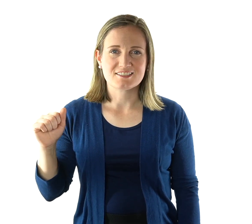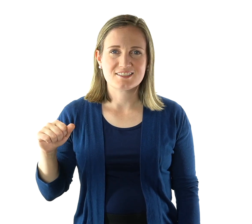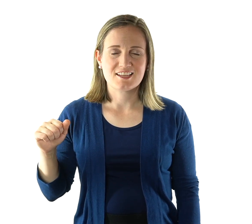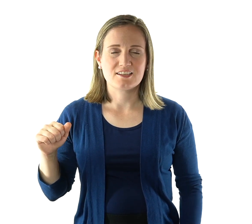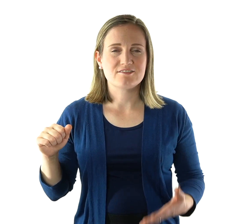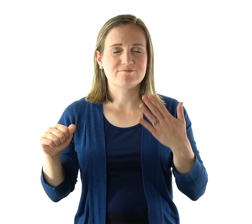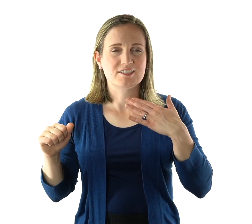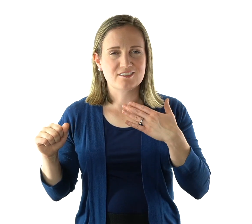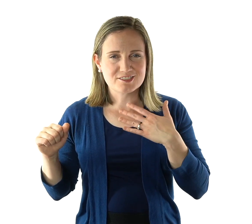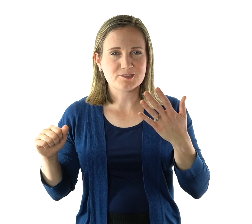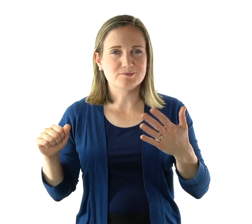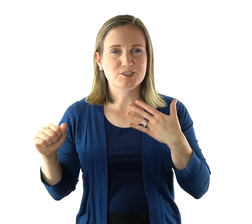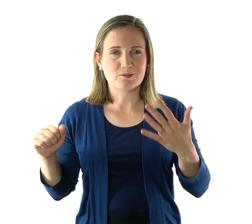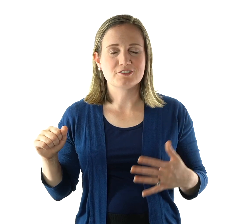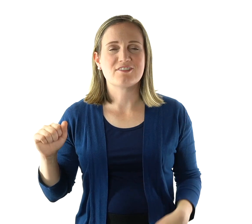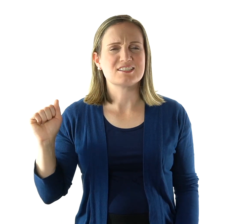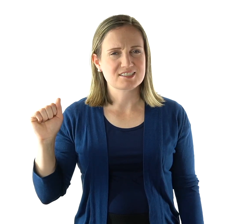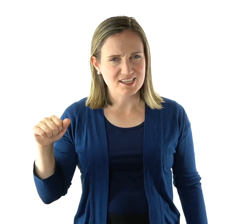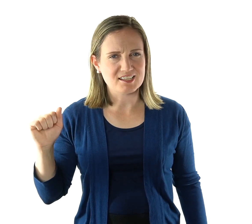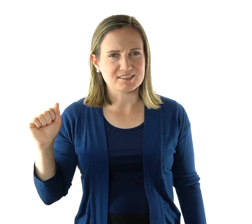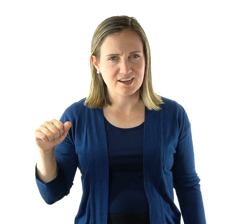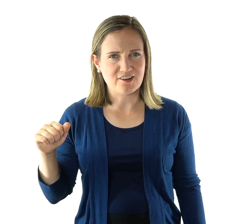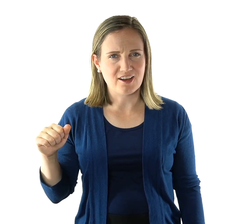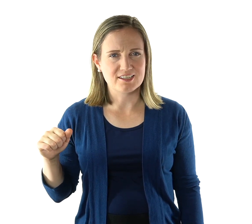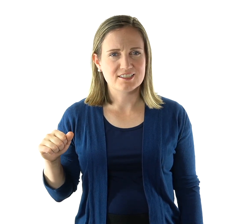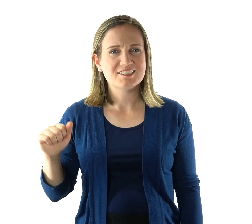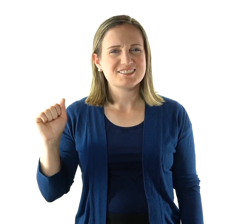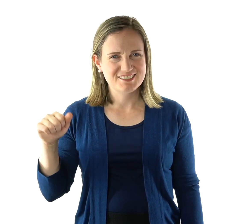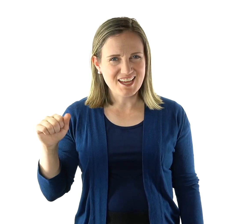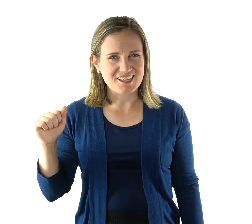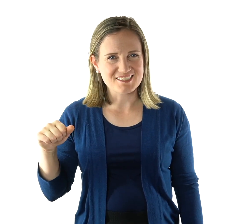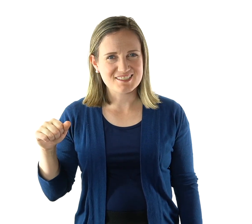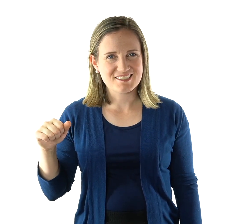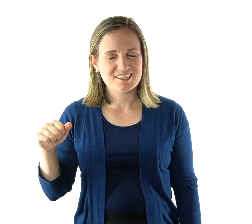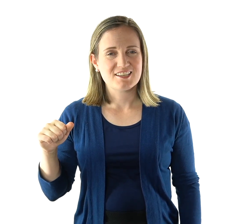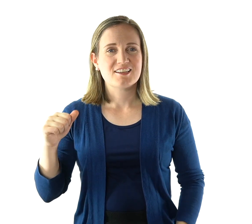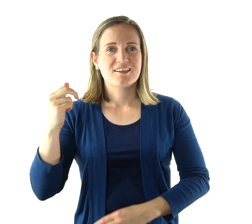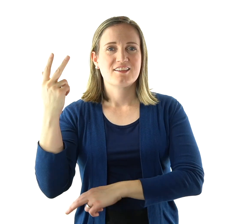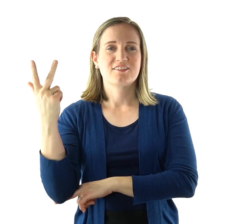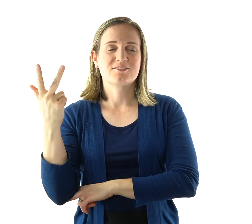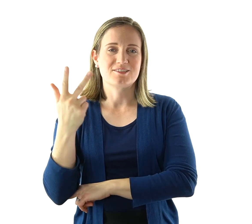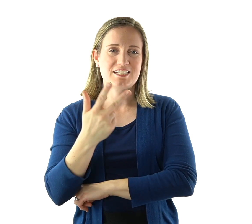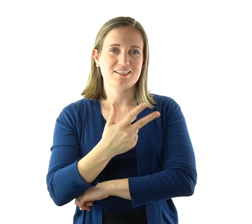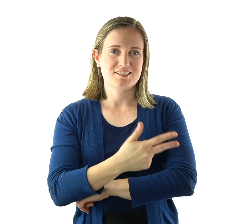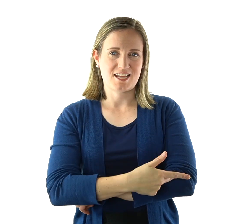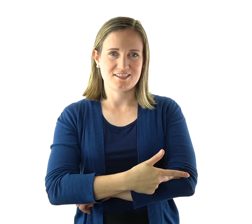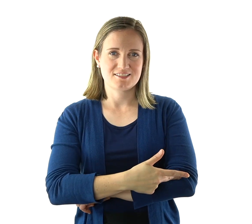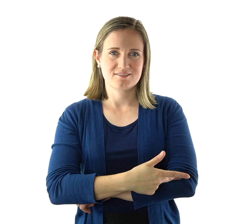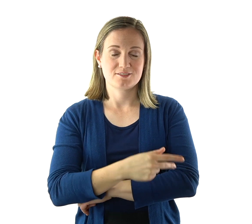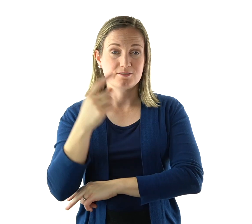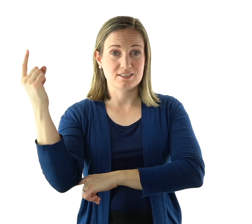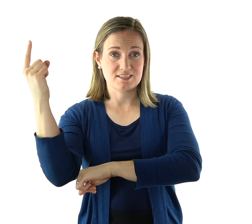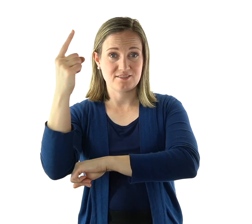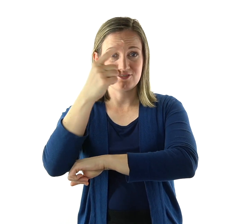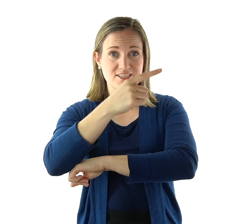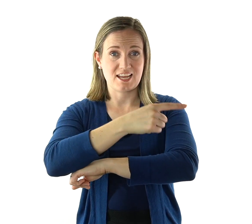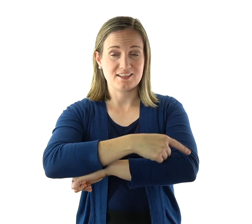Yes, and you can also show in your face, yes, kind of nod. Yes, 3 days. So this is a sign for day, like